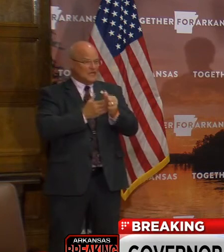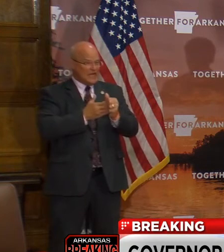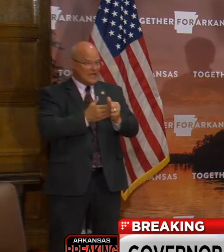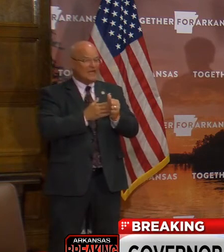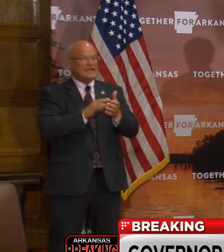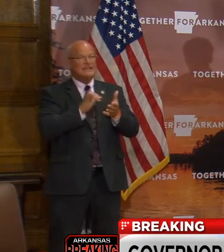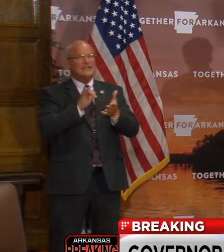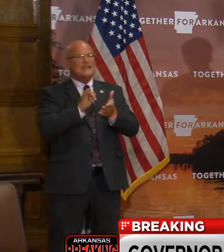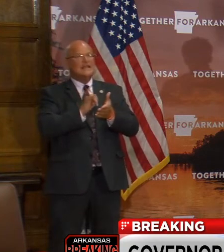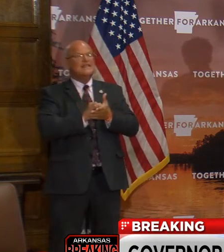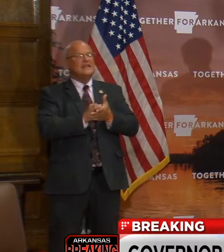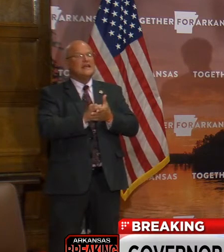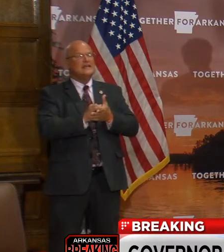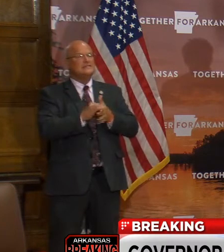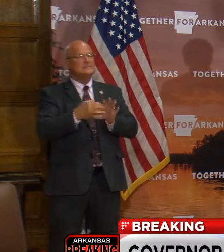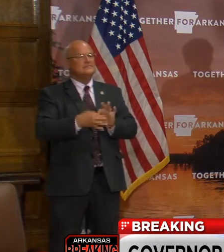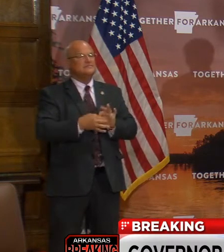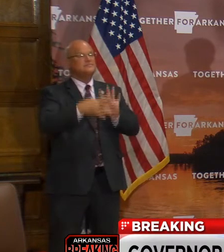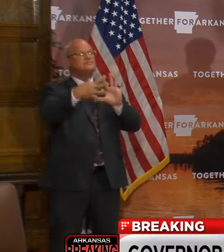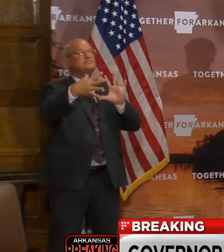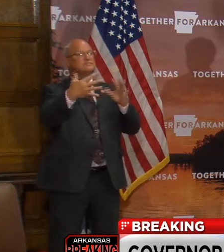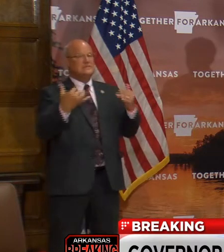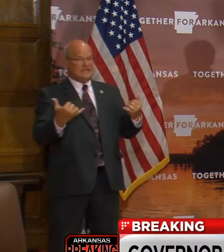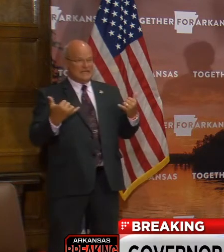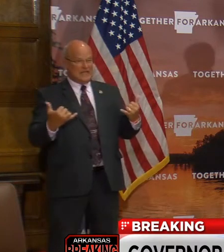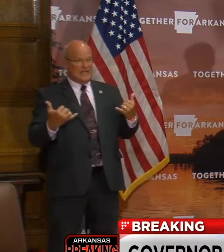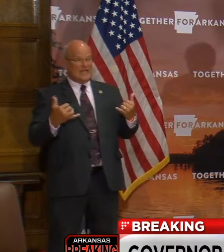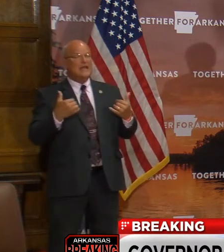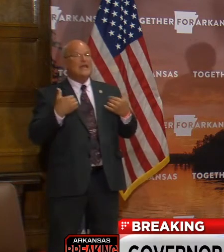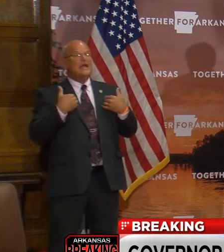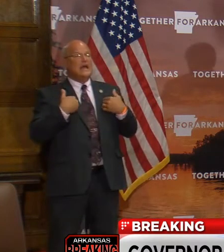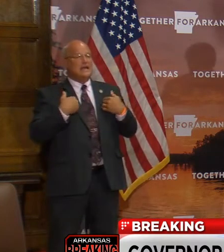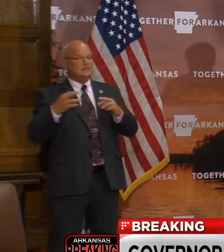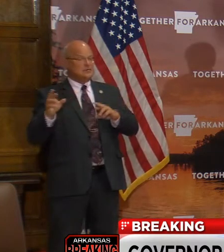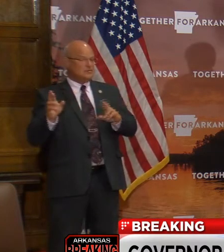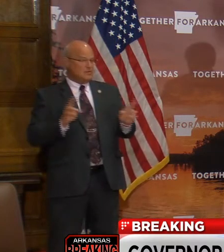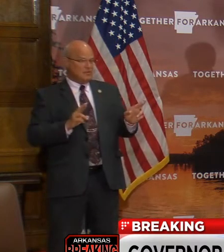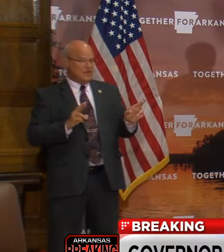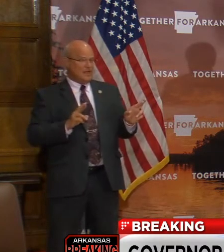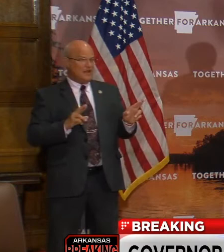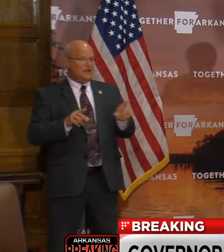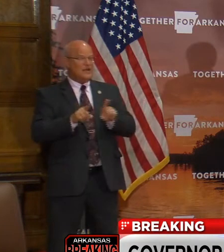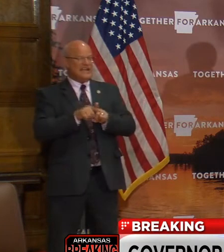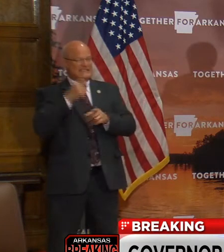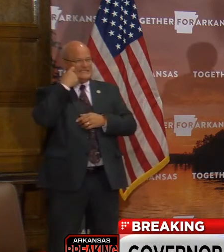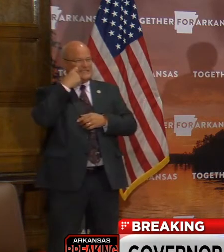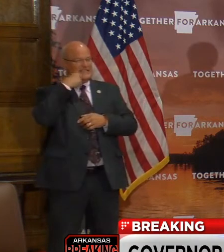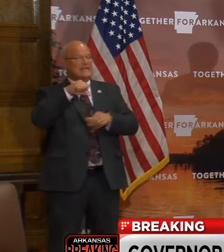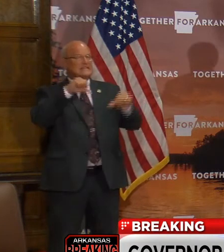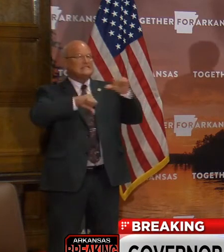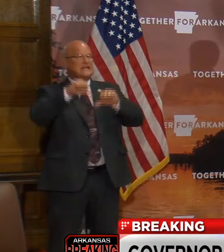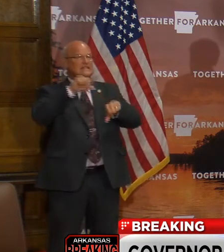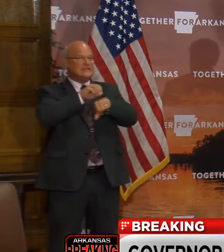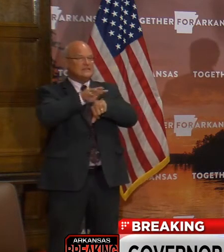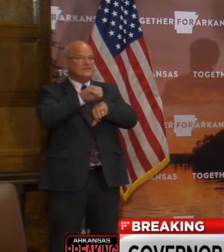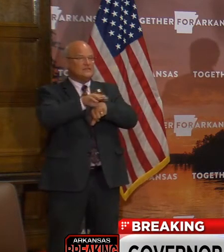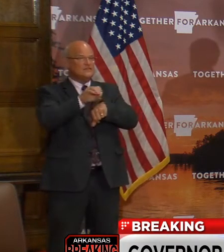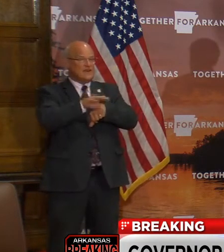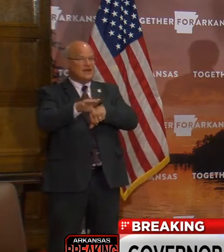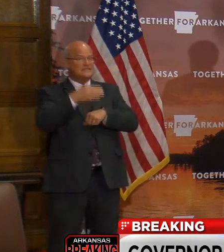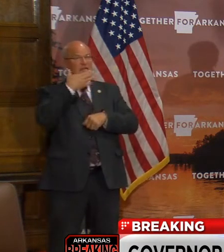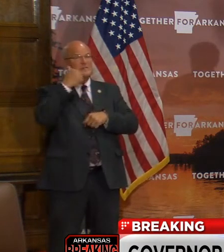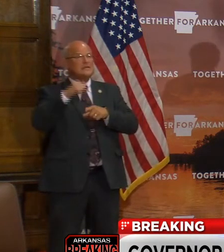that is being released today, that has been prepared as the latest scientific advice and